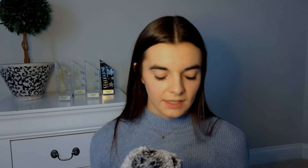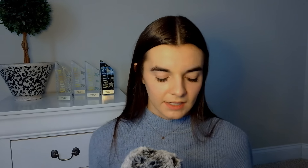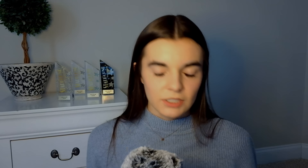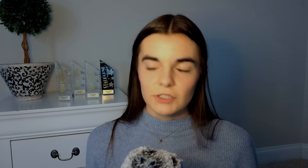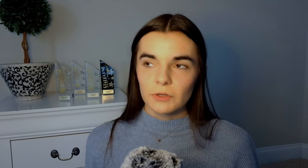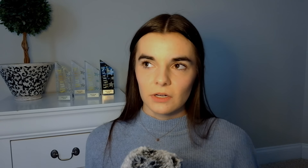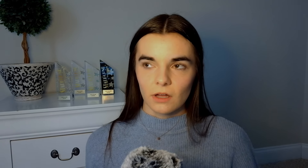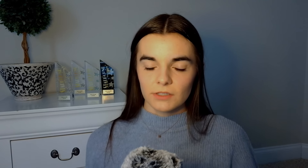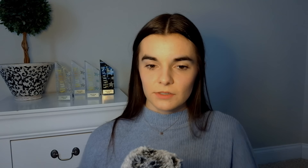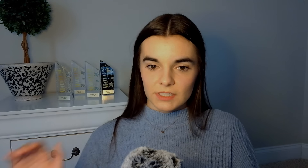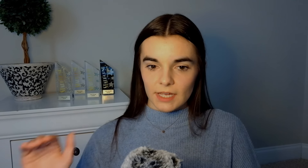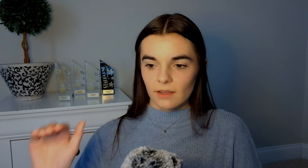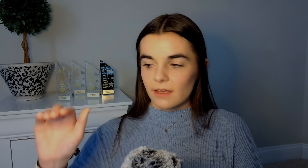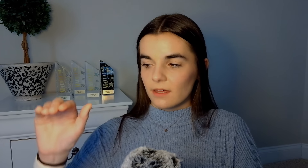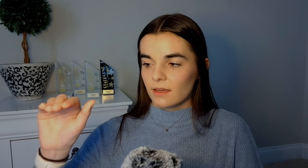So you can also say like